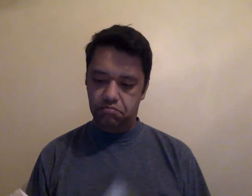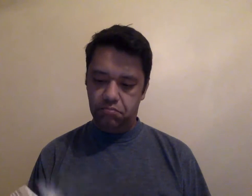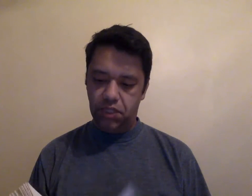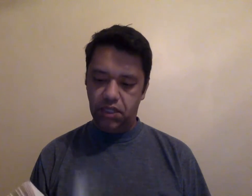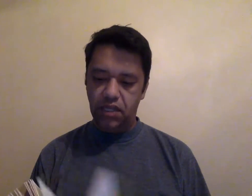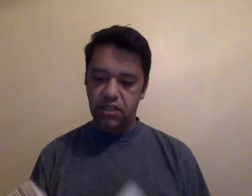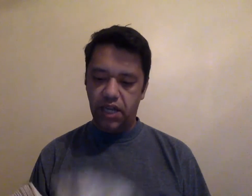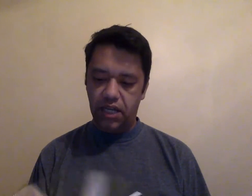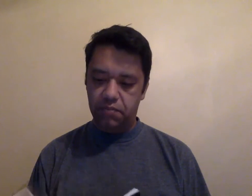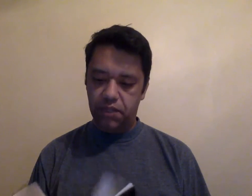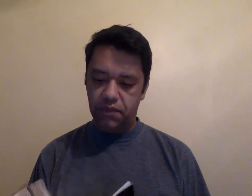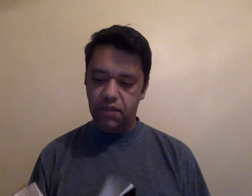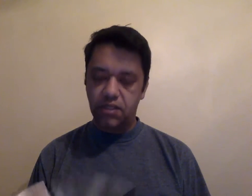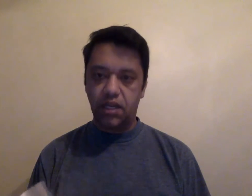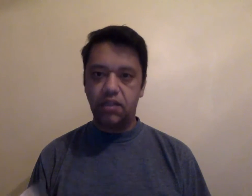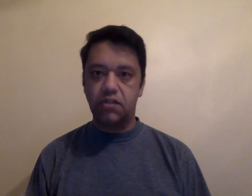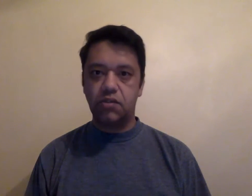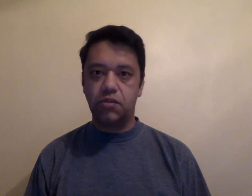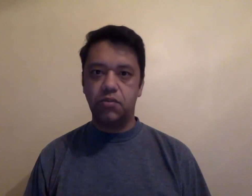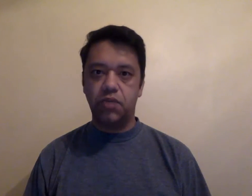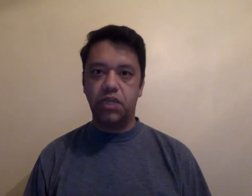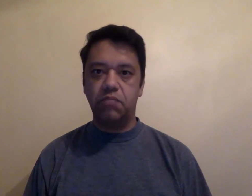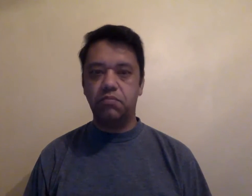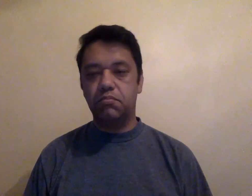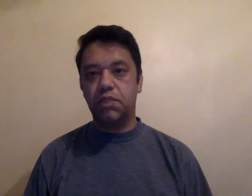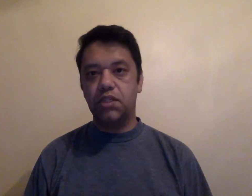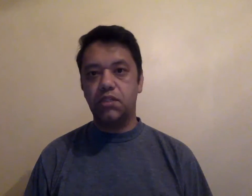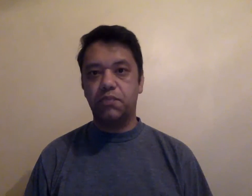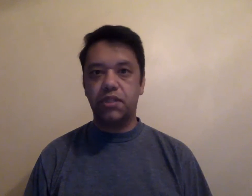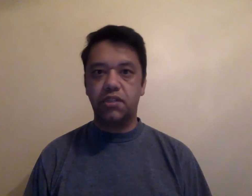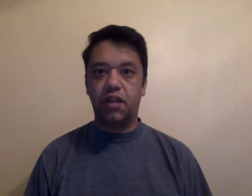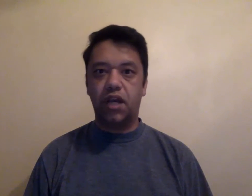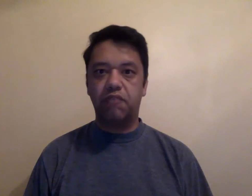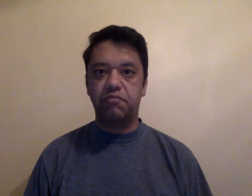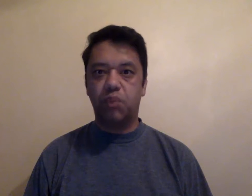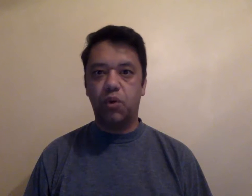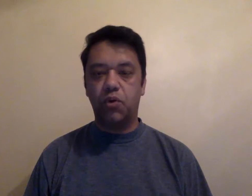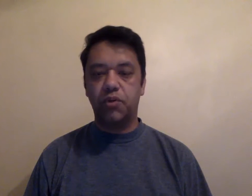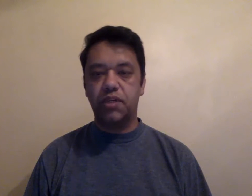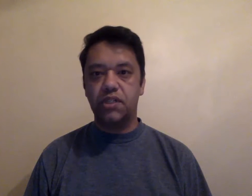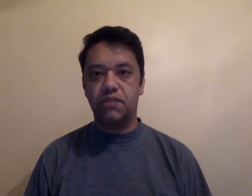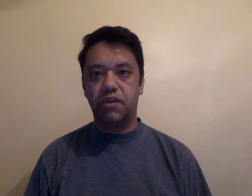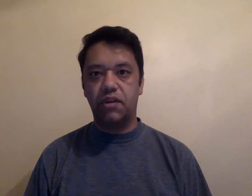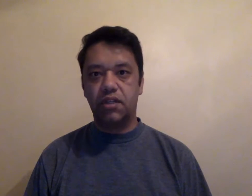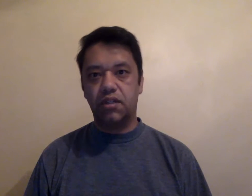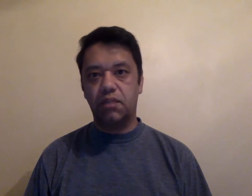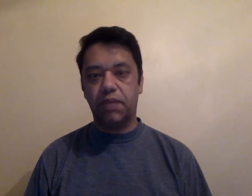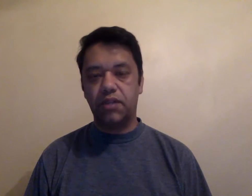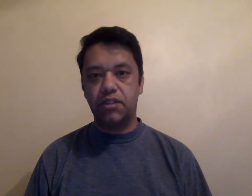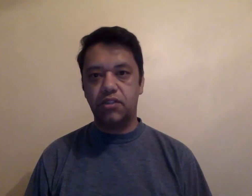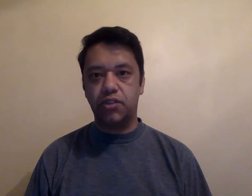it does lack a bit of insight into him, his personal life more. There's very little about his